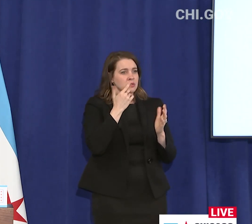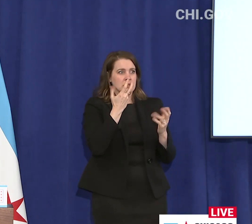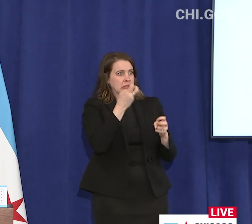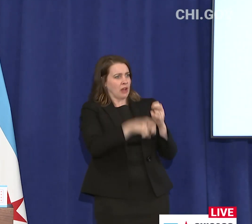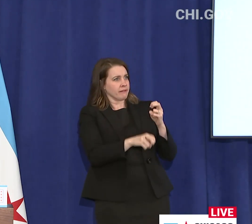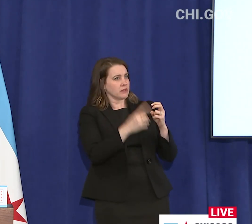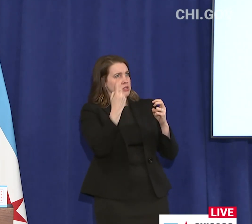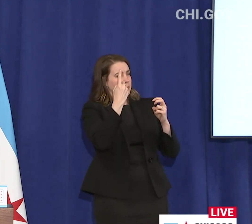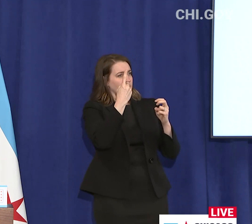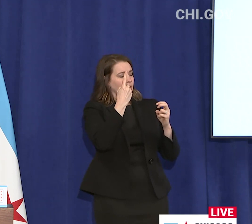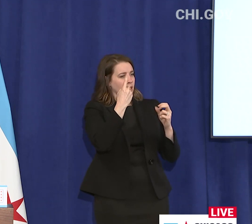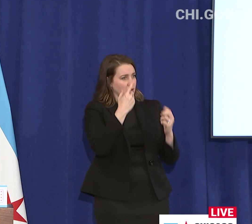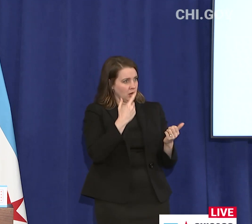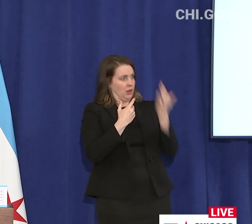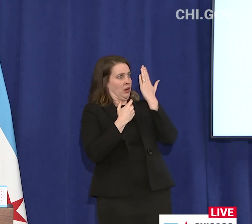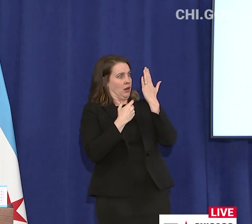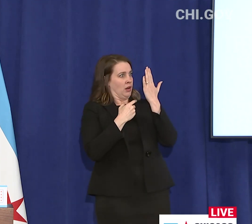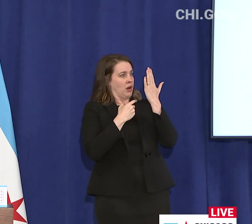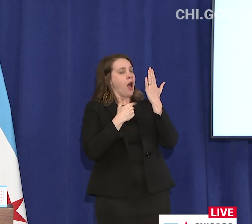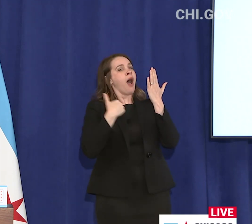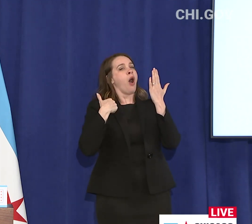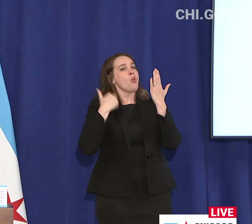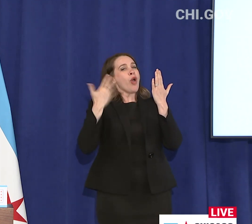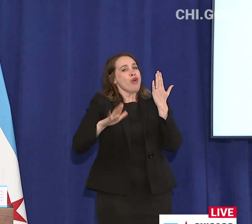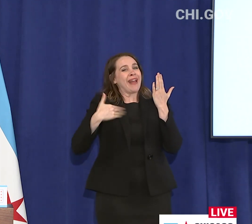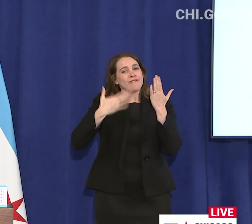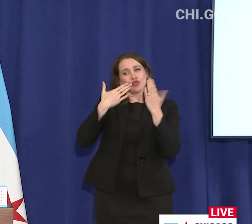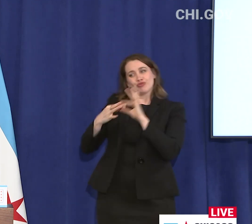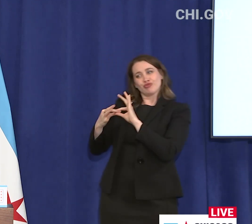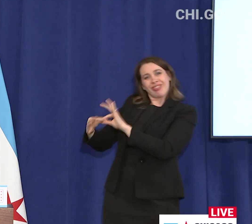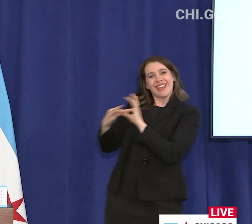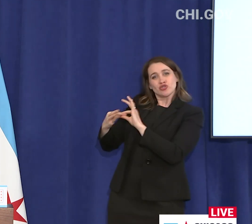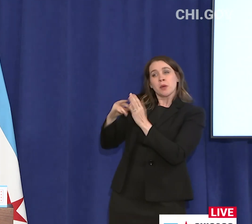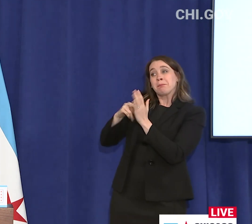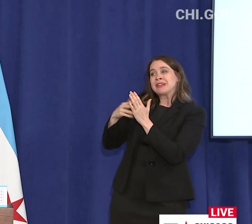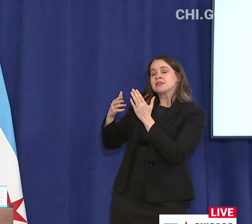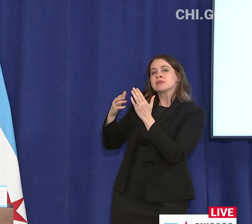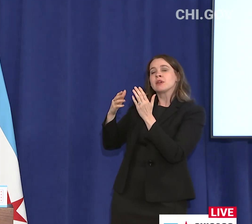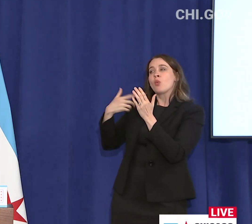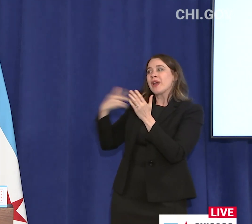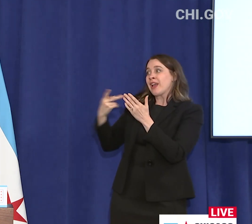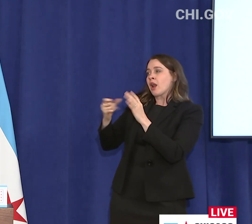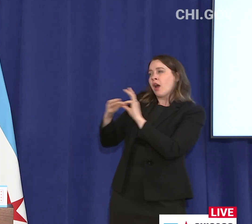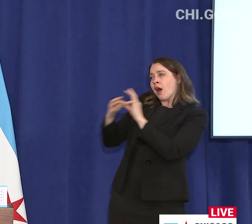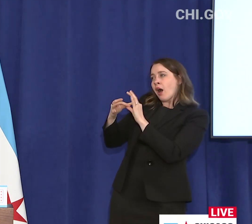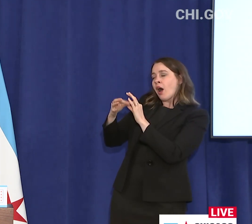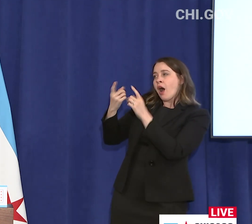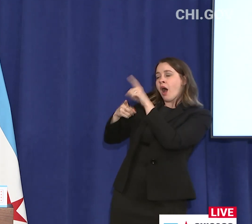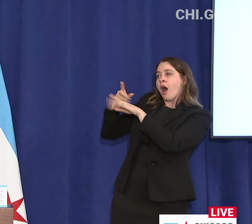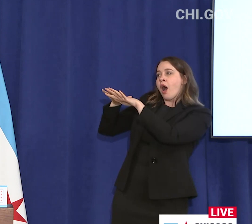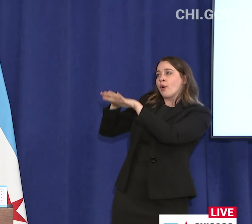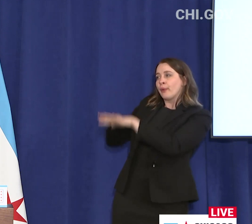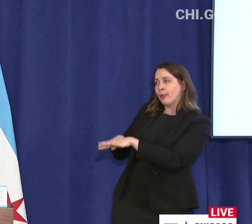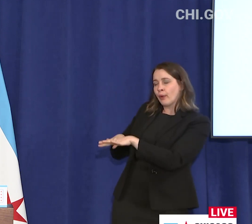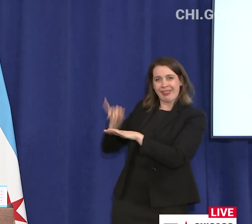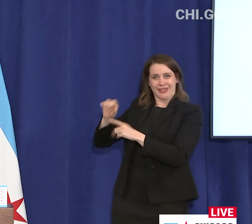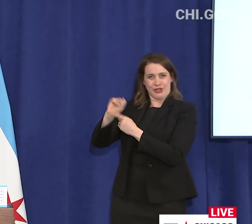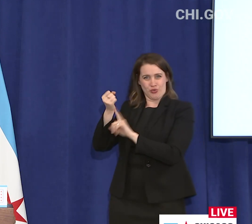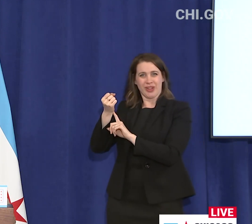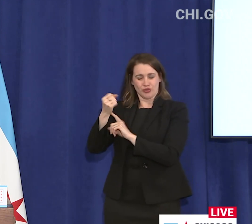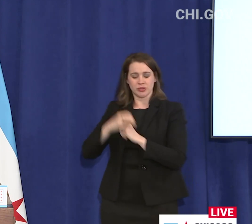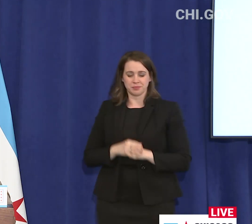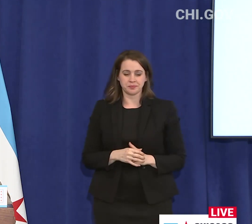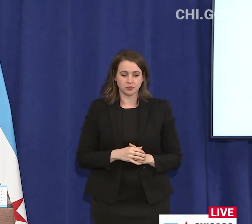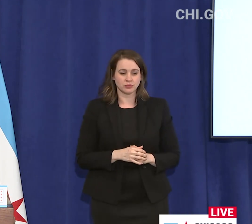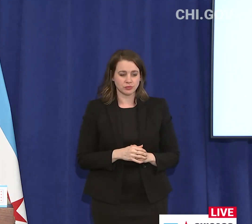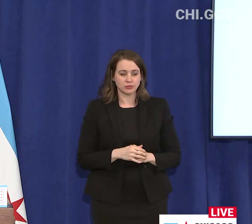of goodwill that you can draw upon in trying to diffuse it. So there'll be things more visible that